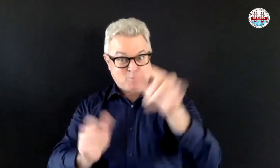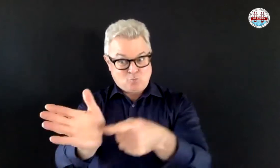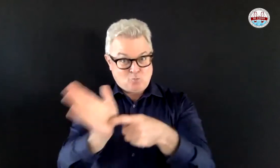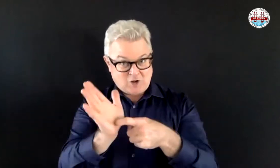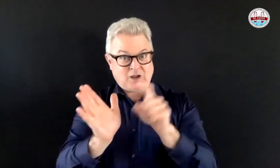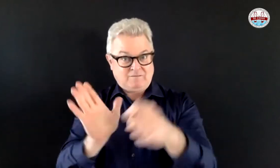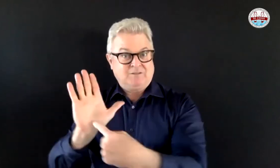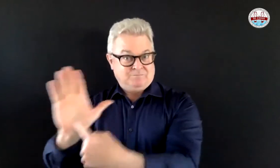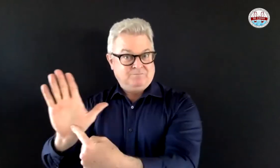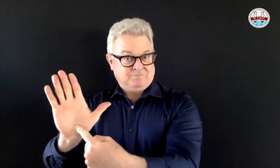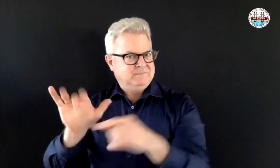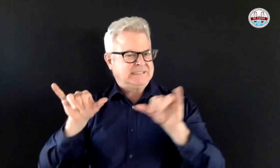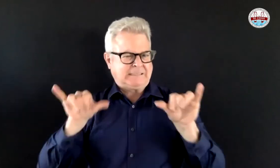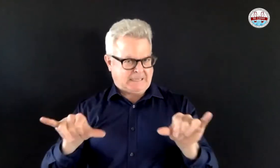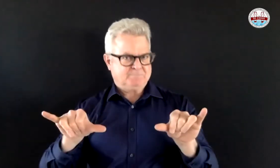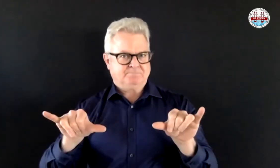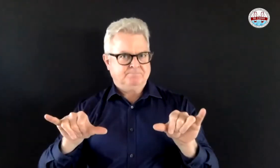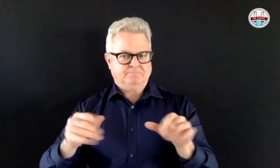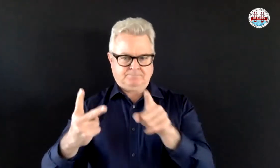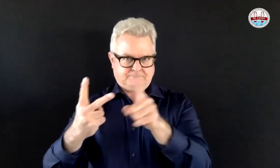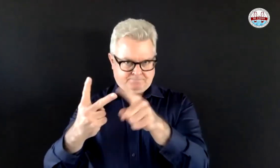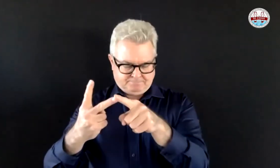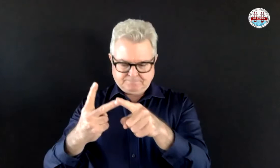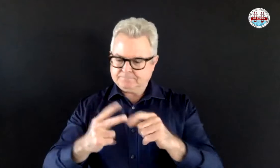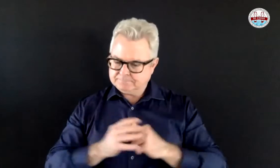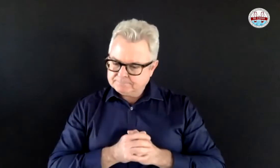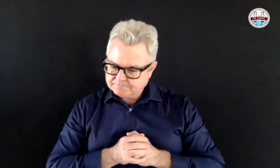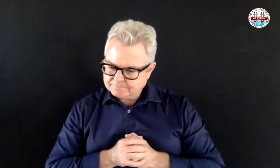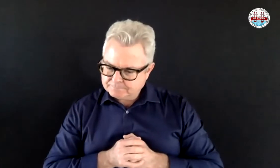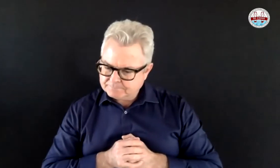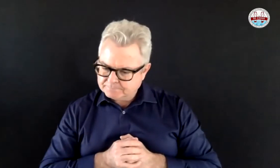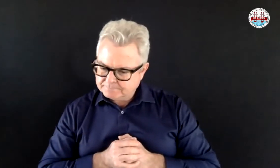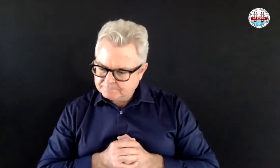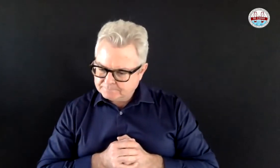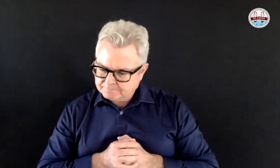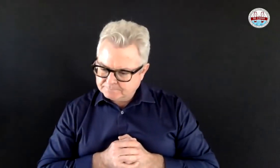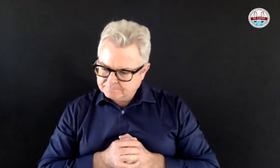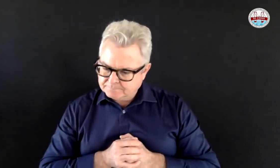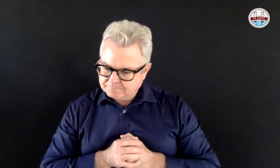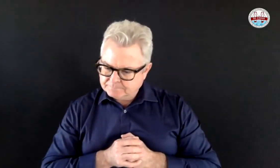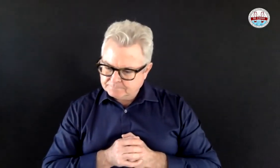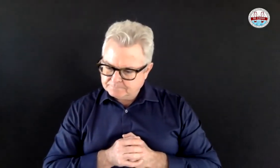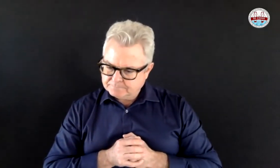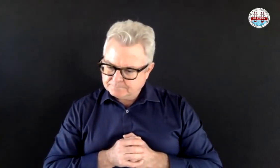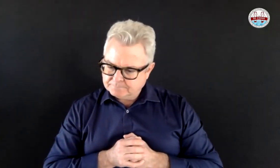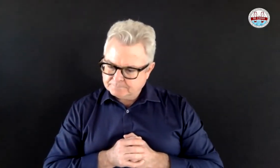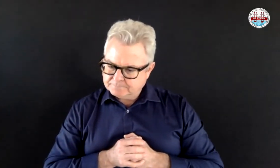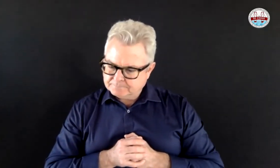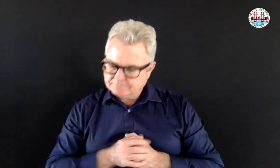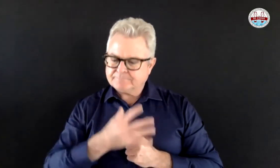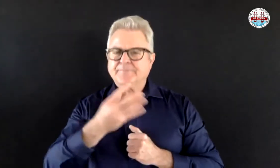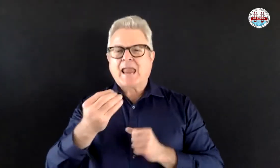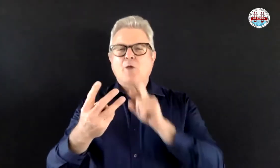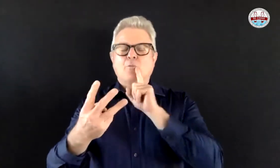mask. Now, some places will be required to still show proof of vaccination, such as the airlines.